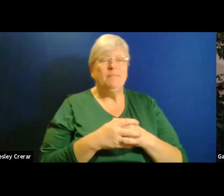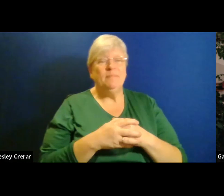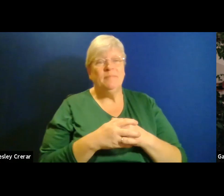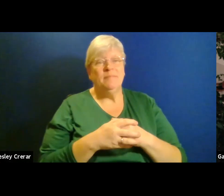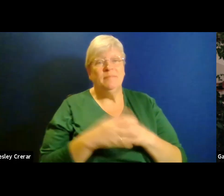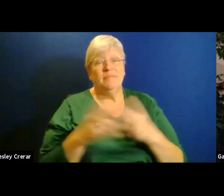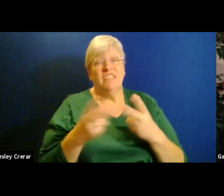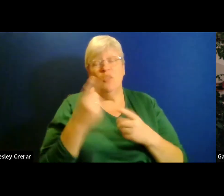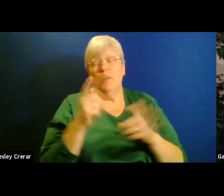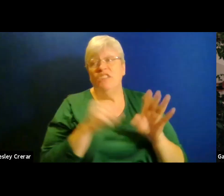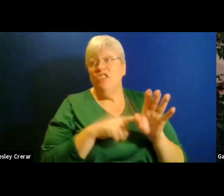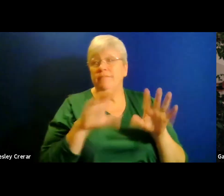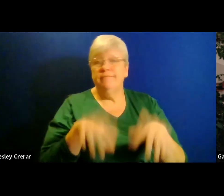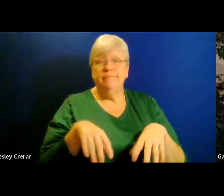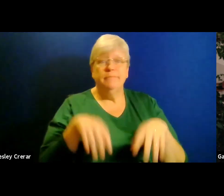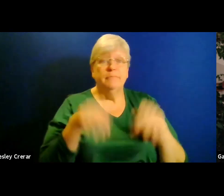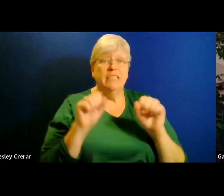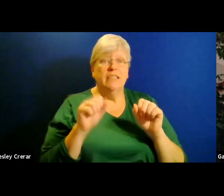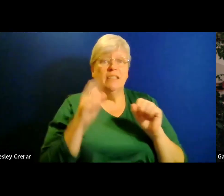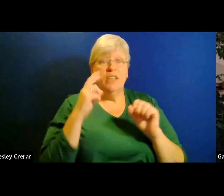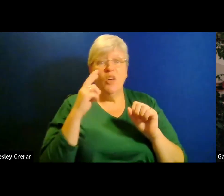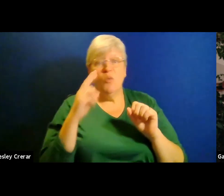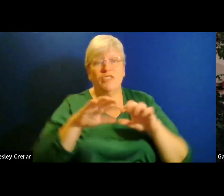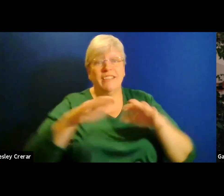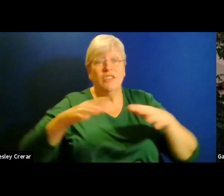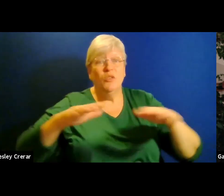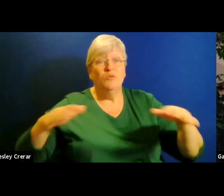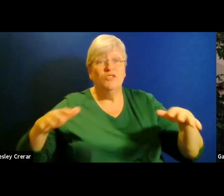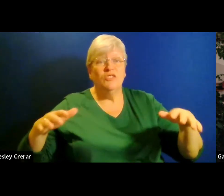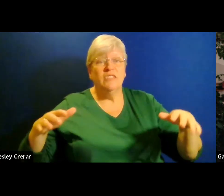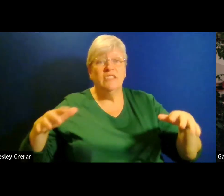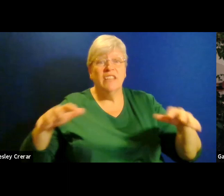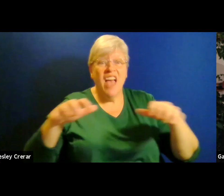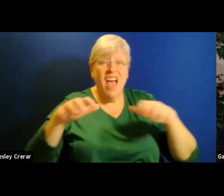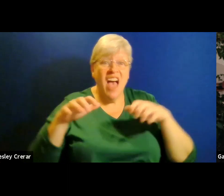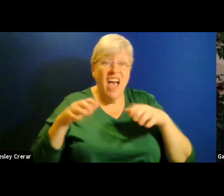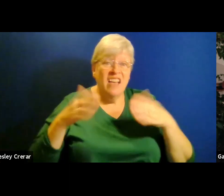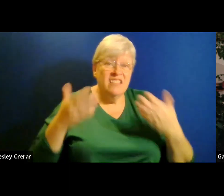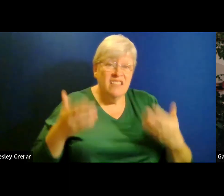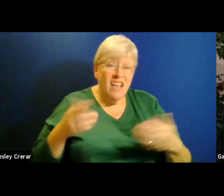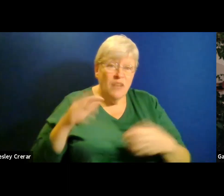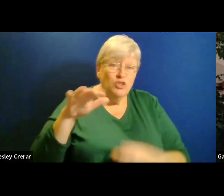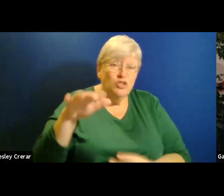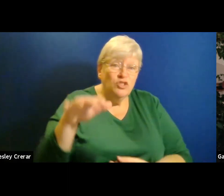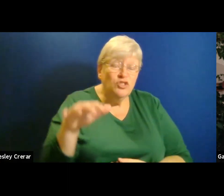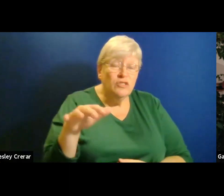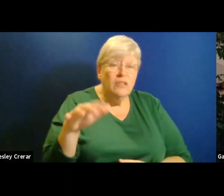Another year begun, watching the ocean where the ice is melting.